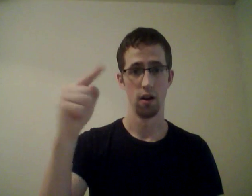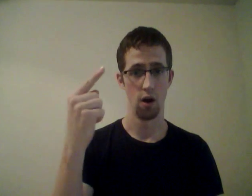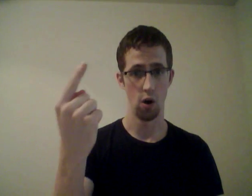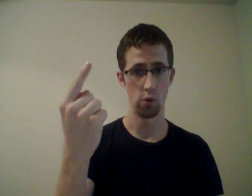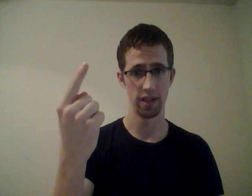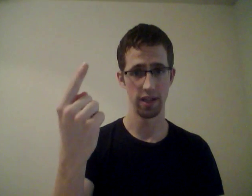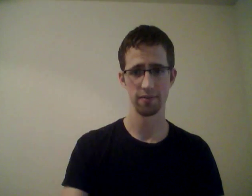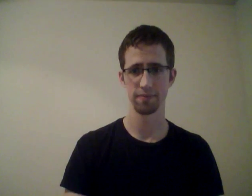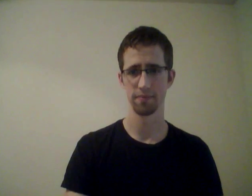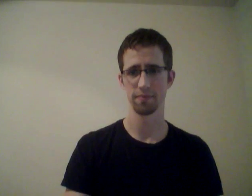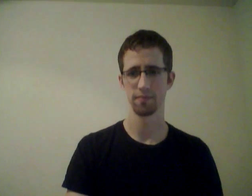Only.